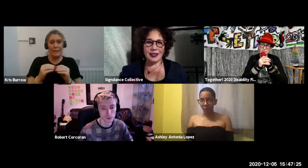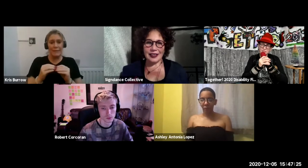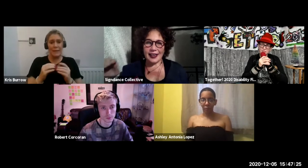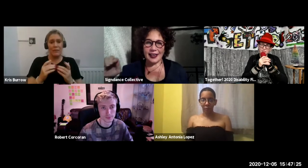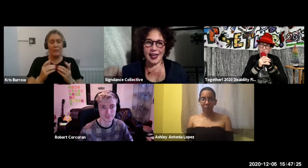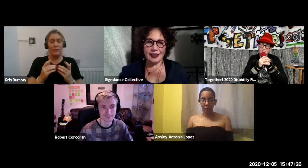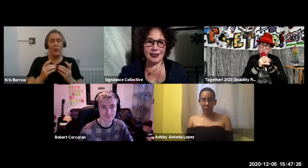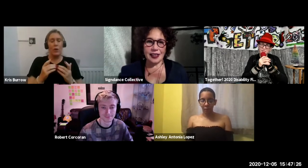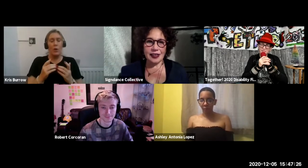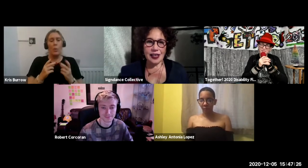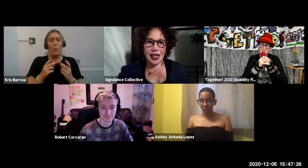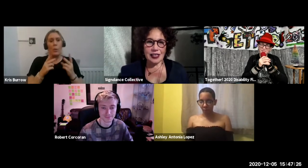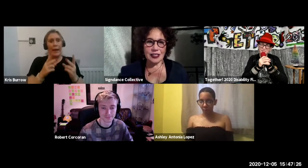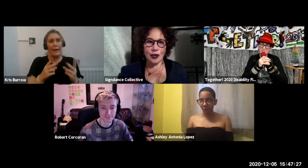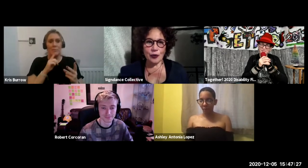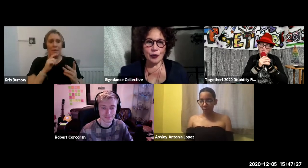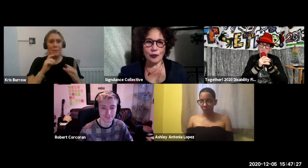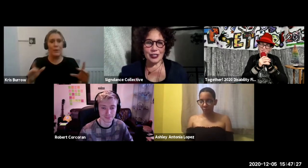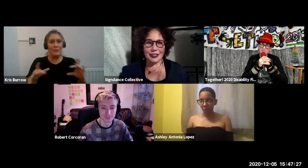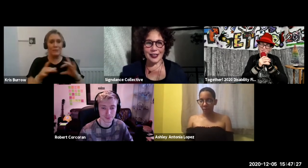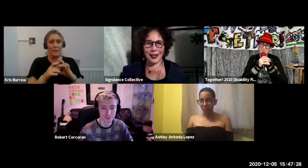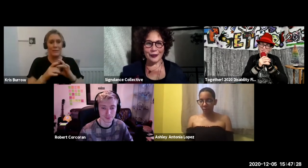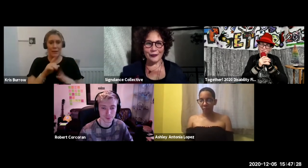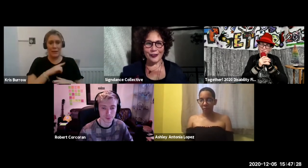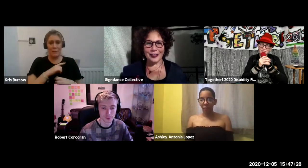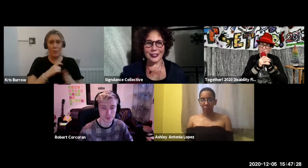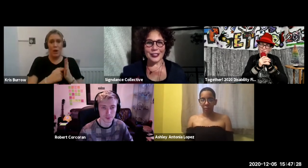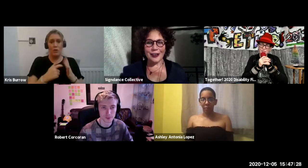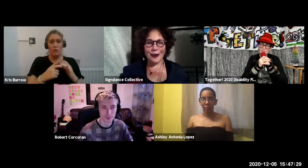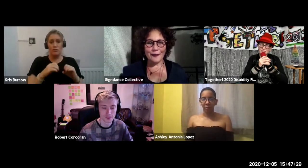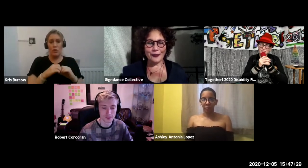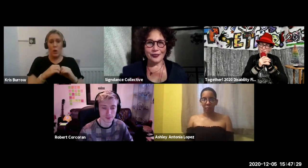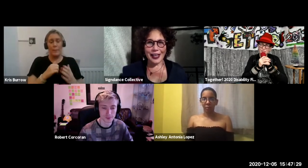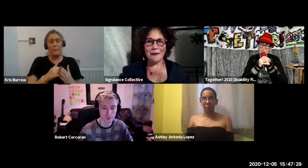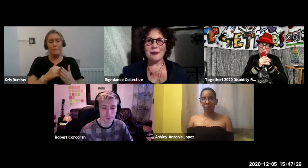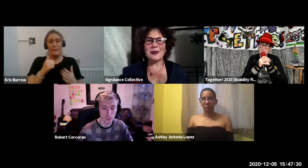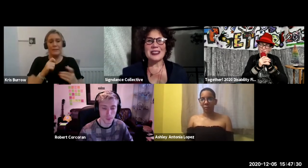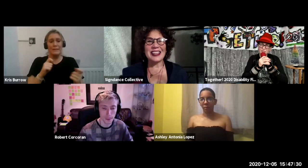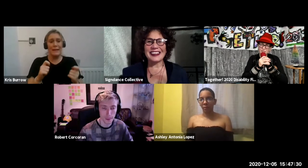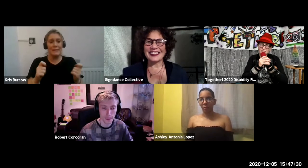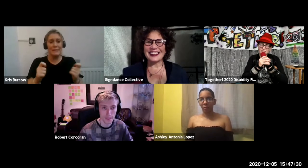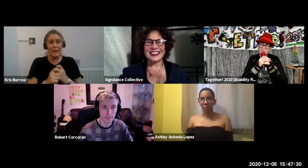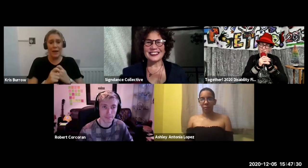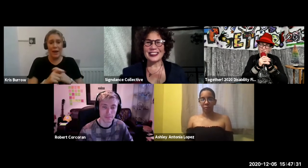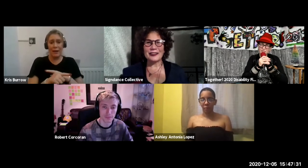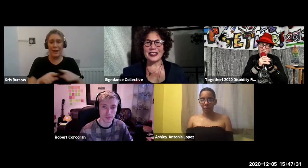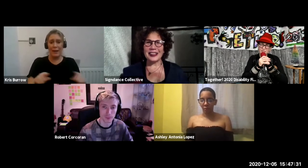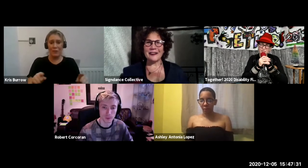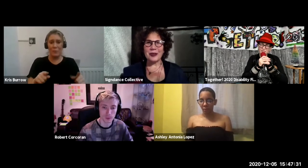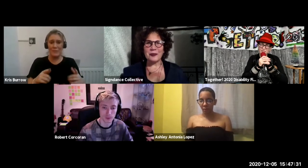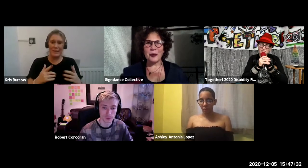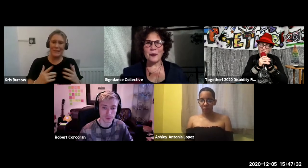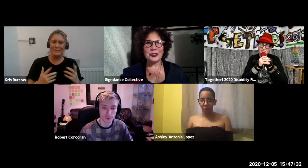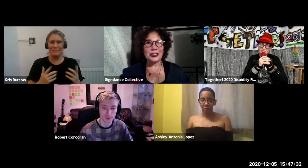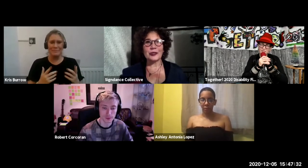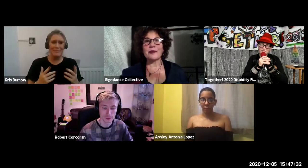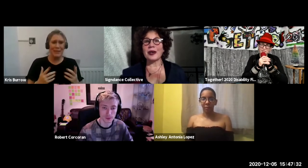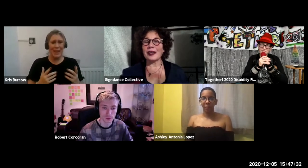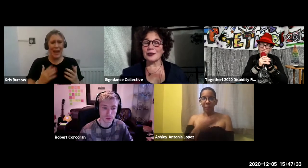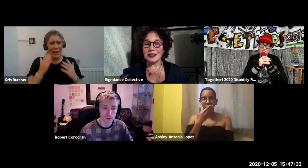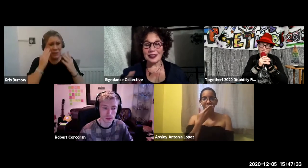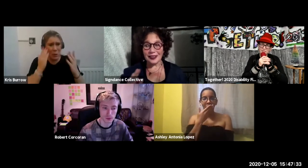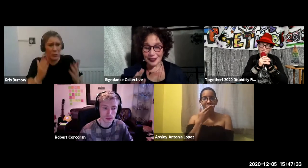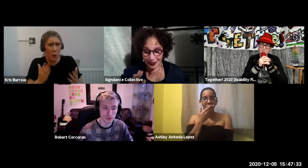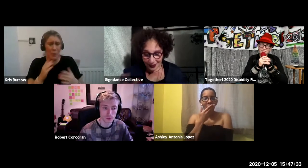and he can edit anything. And so I just thought, everybody was like, I don't know if people will want to do it,